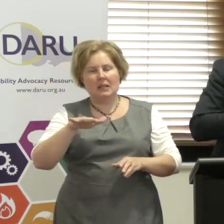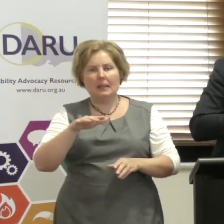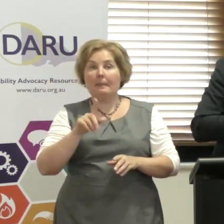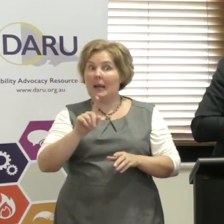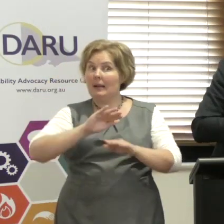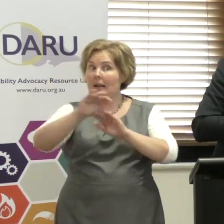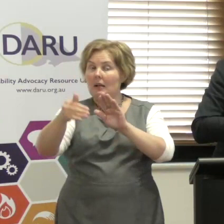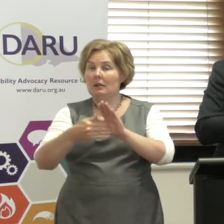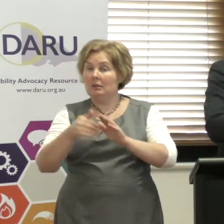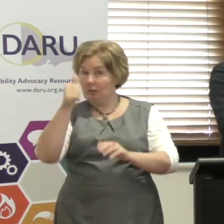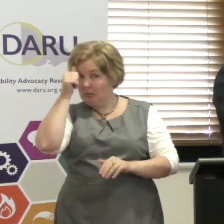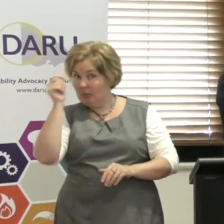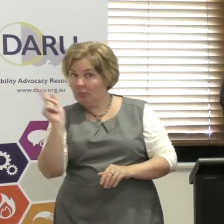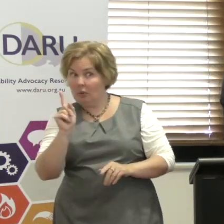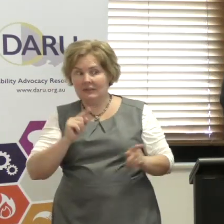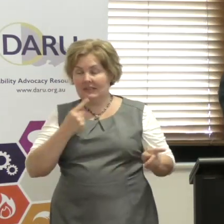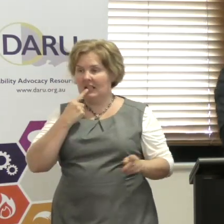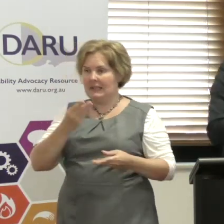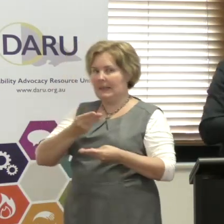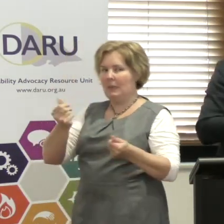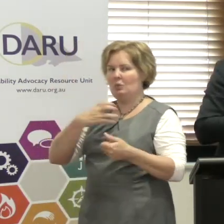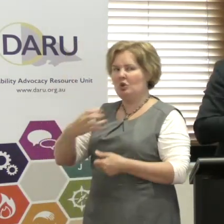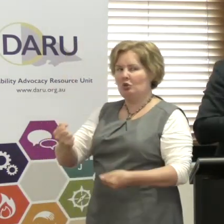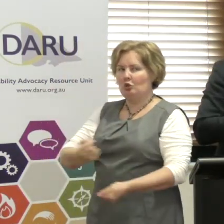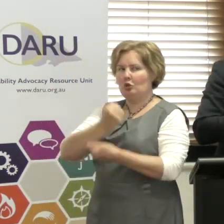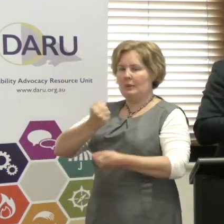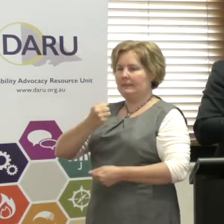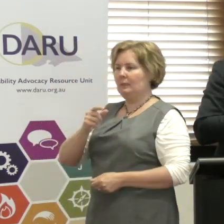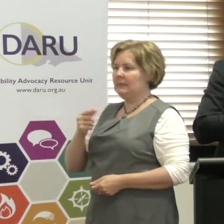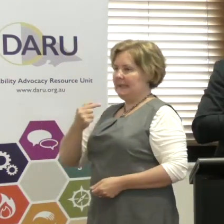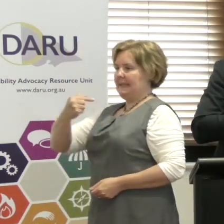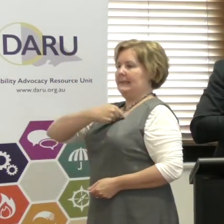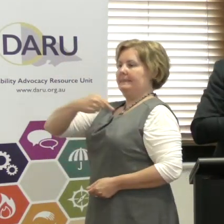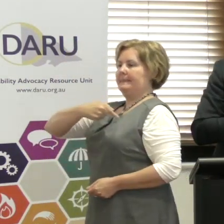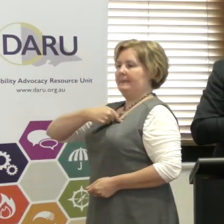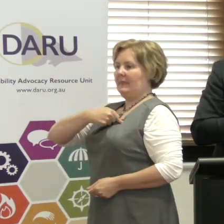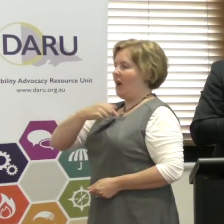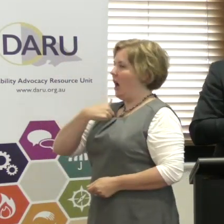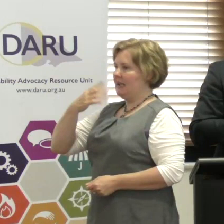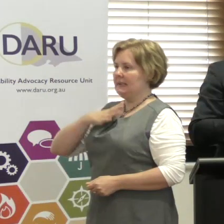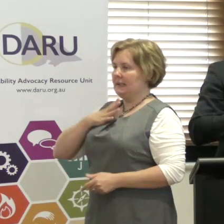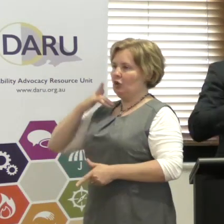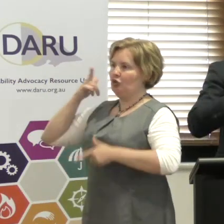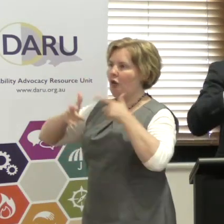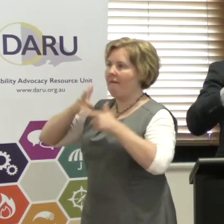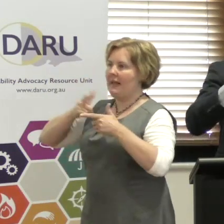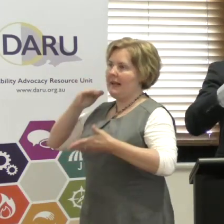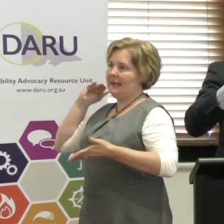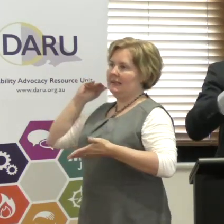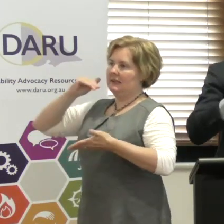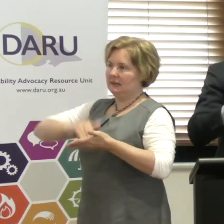stronger here. And he pointed to his heart, and he said, I've just got to get there. And I think